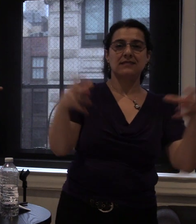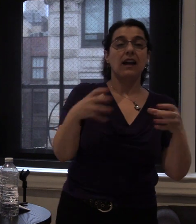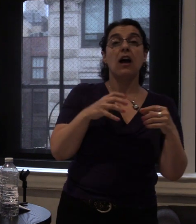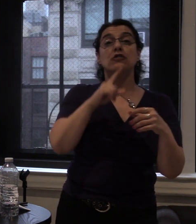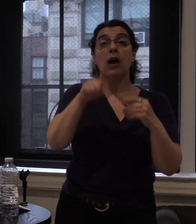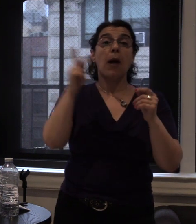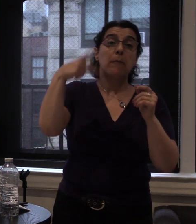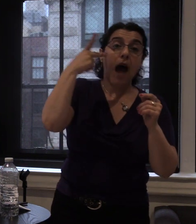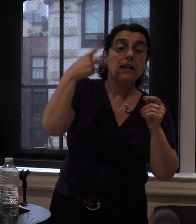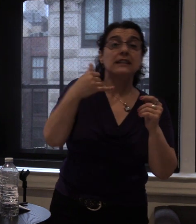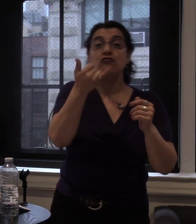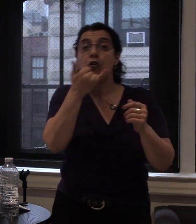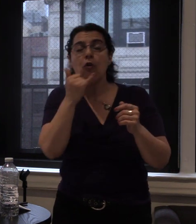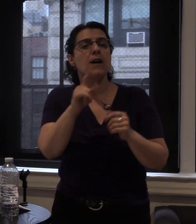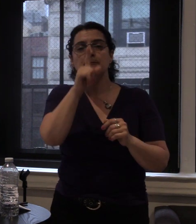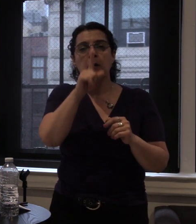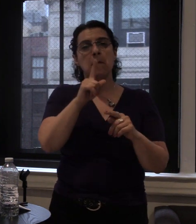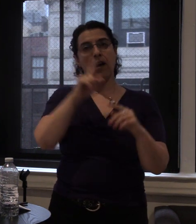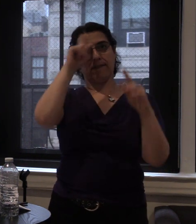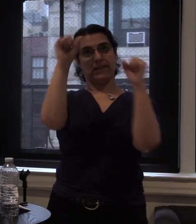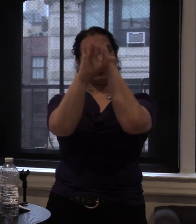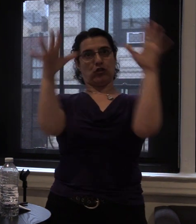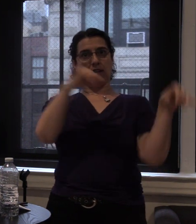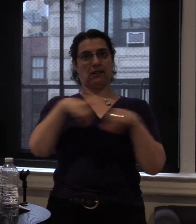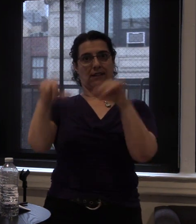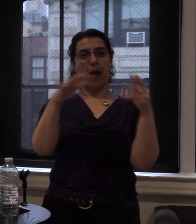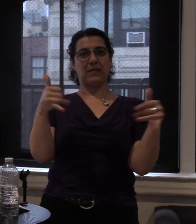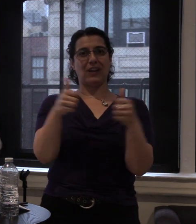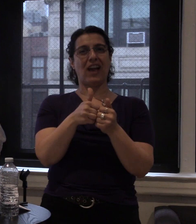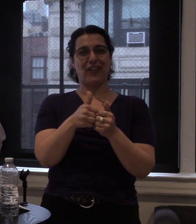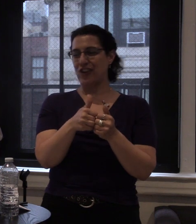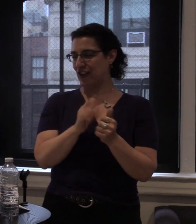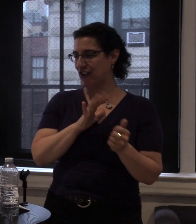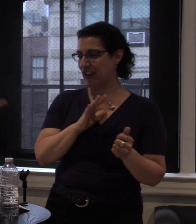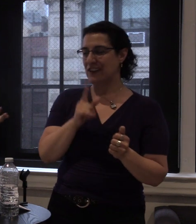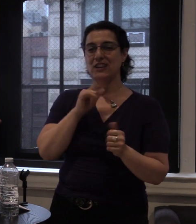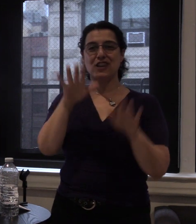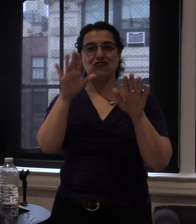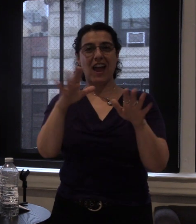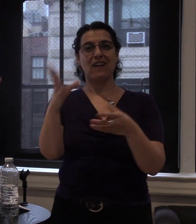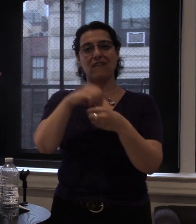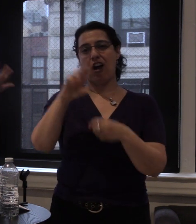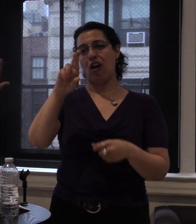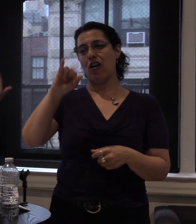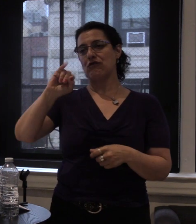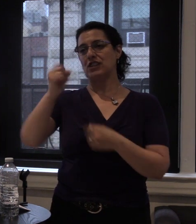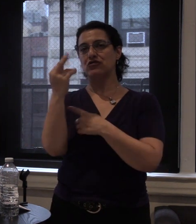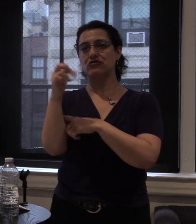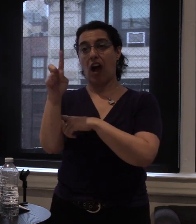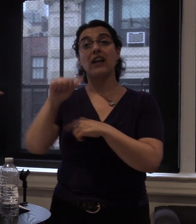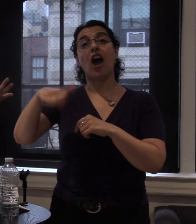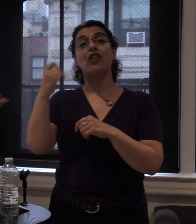the policy or the what's wrong, but think about the vision and play together. And it was great to involve Rishabh, who was another